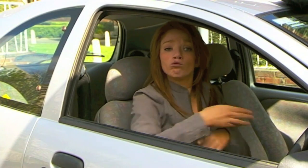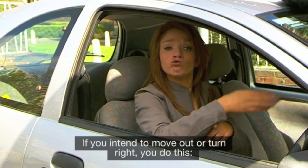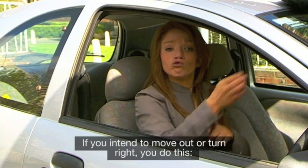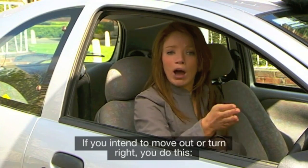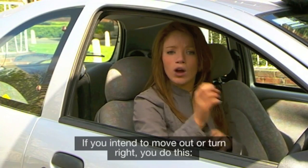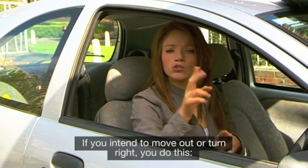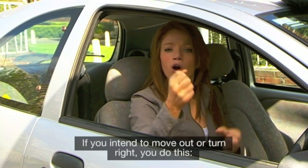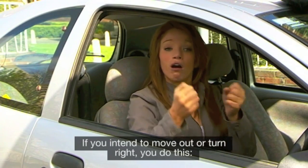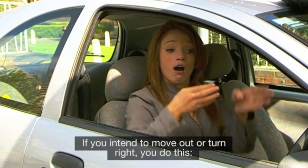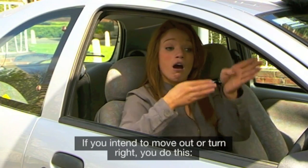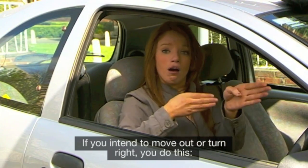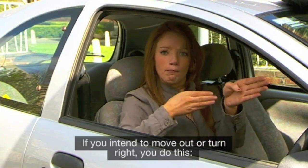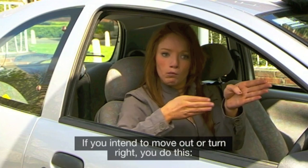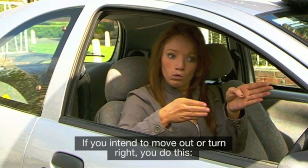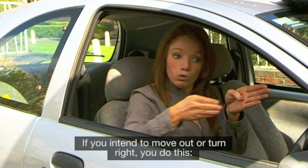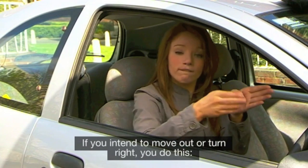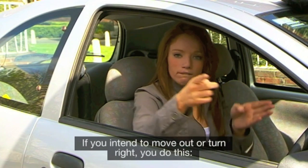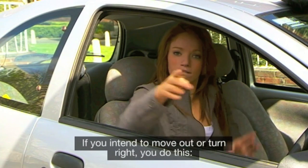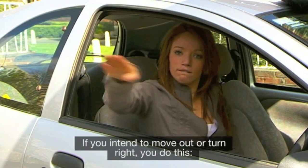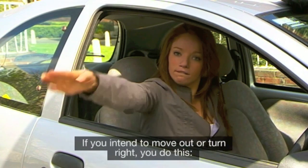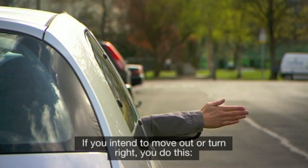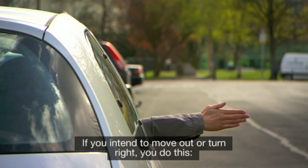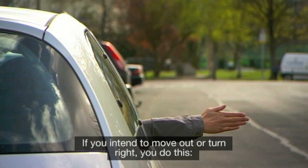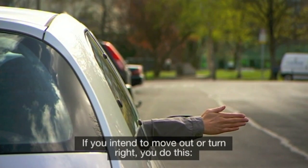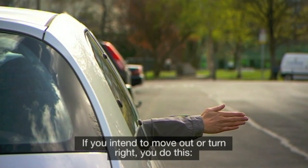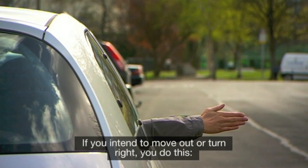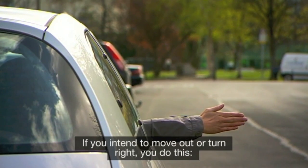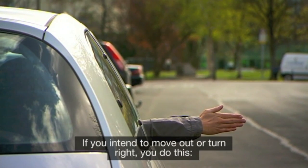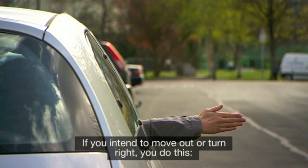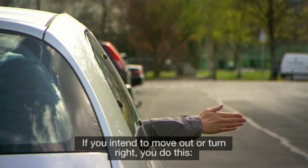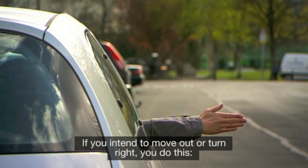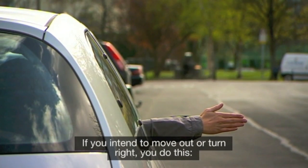If you intend to move out or turn right, you do this.